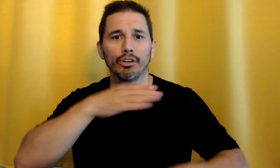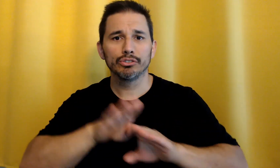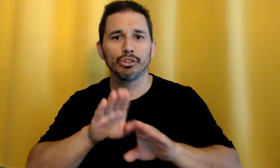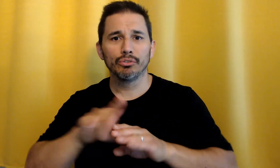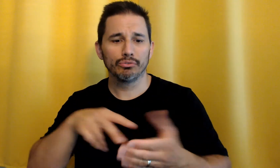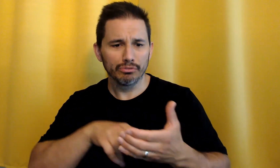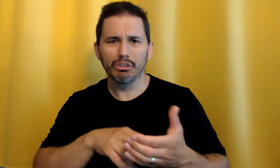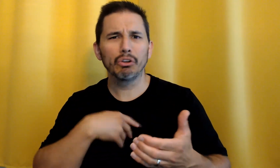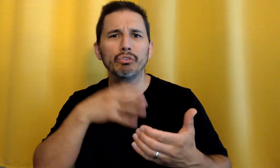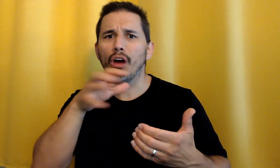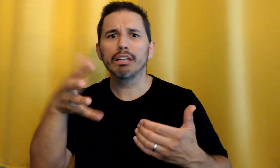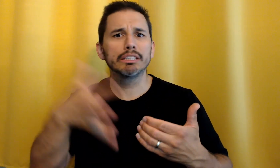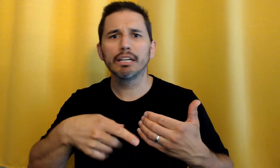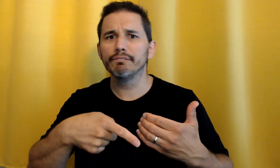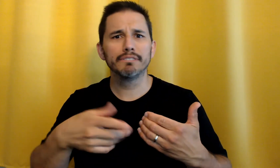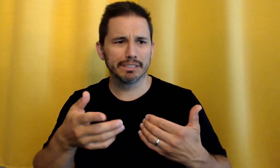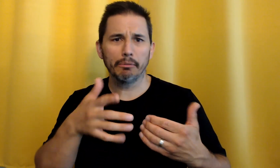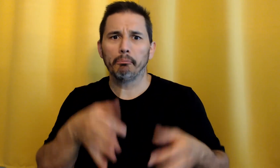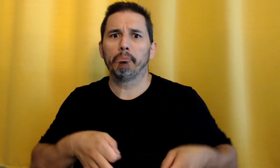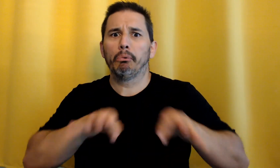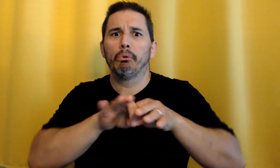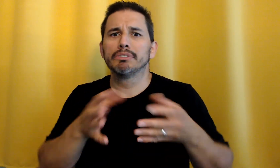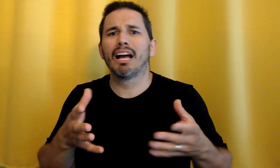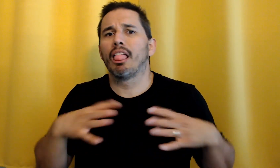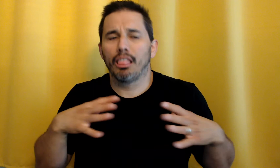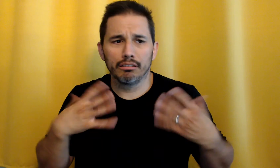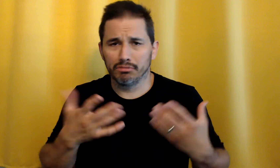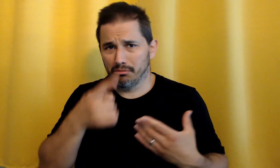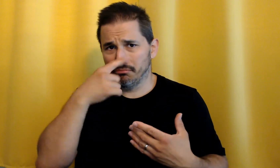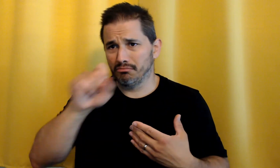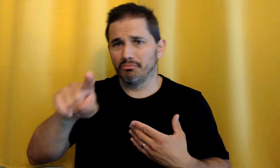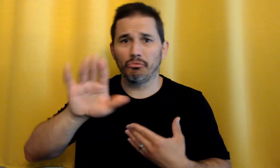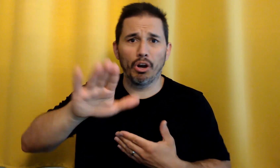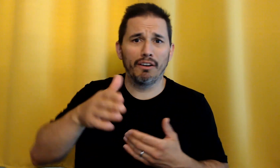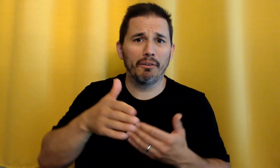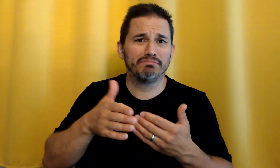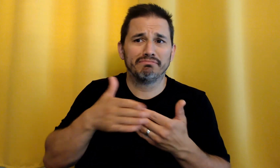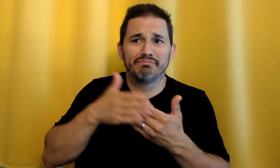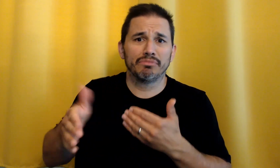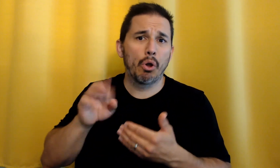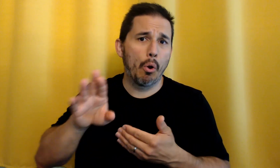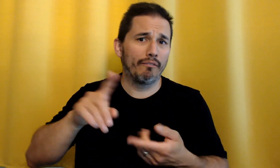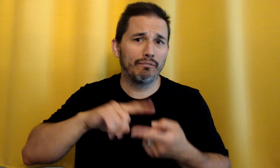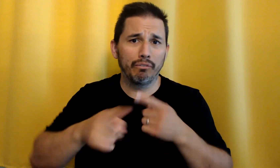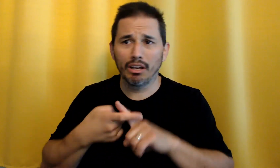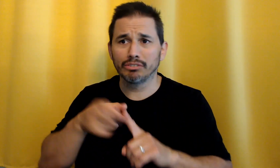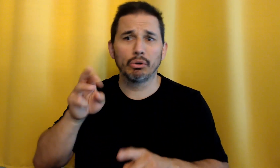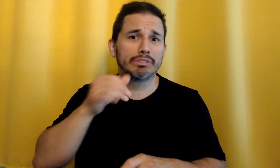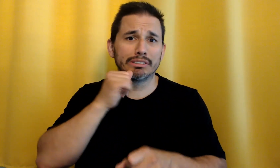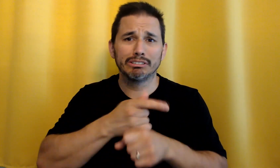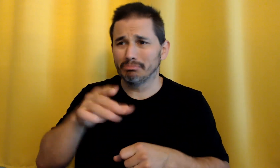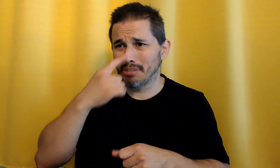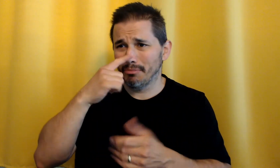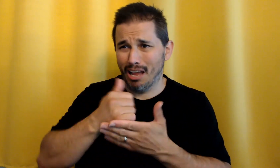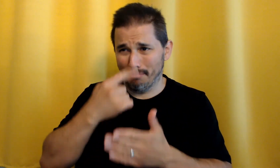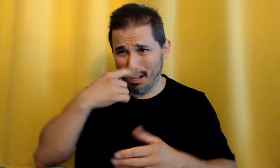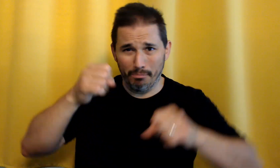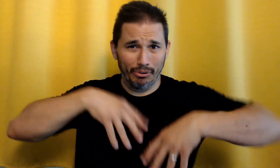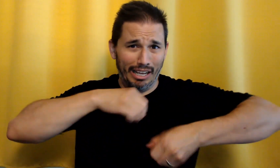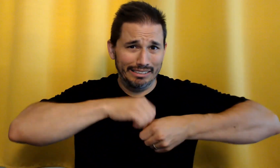package delivered at your home. And you don't want that package just to be left outside due to safety reasons, of course. So then you could ask